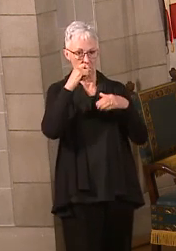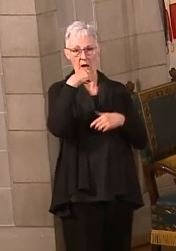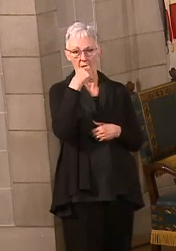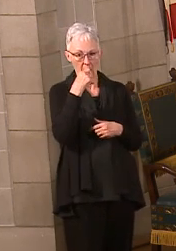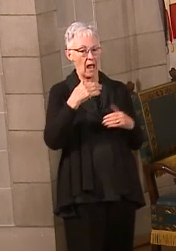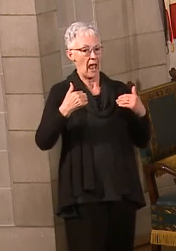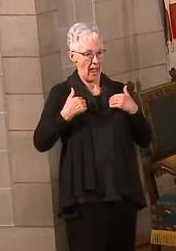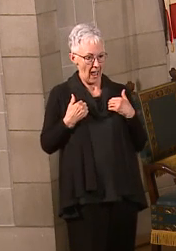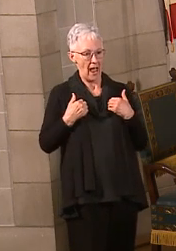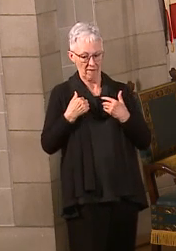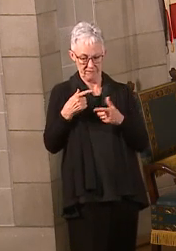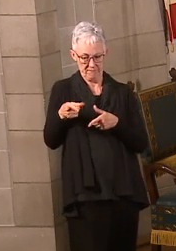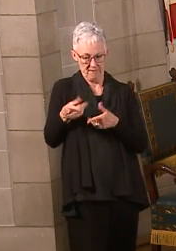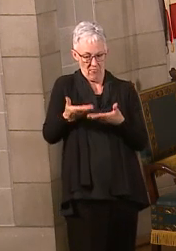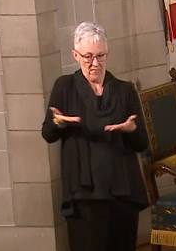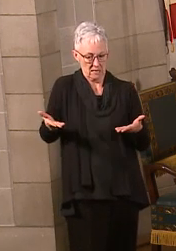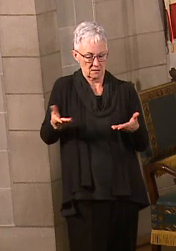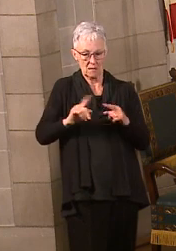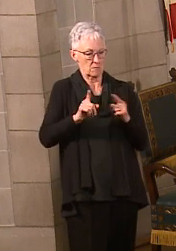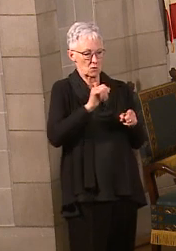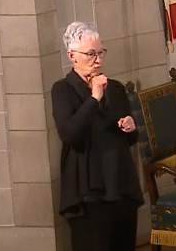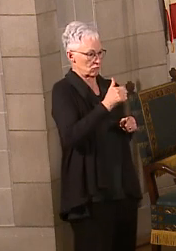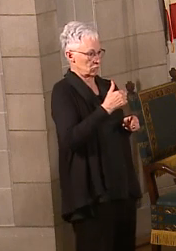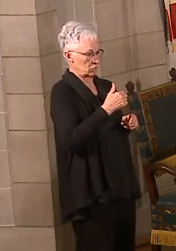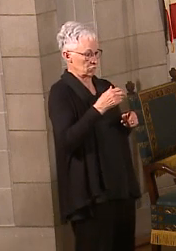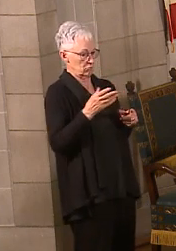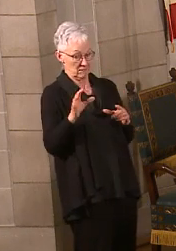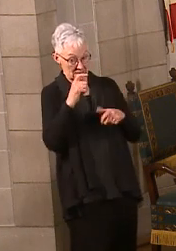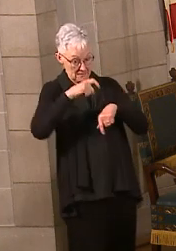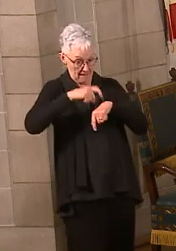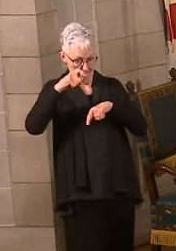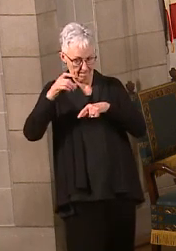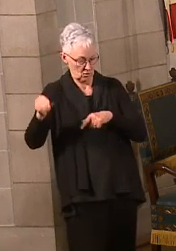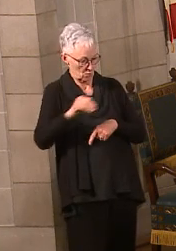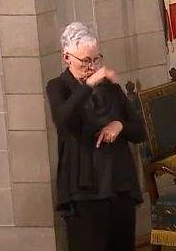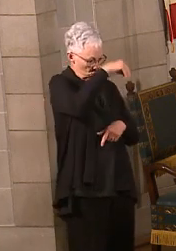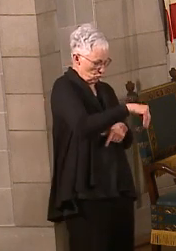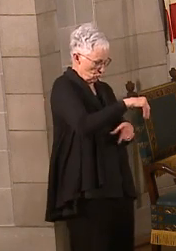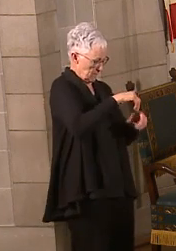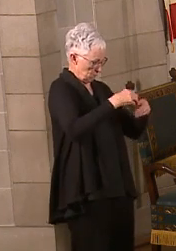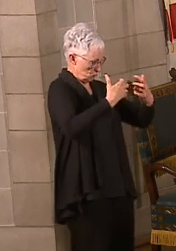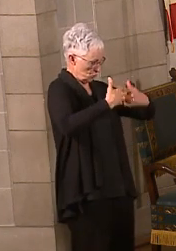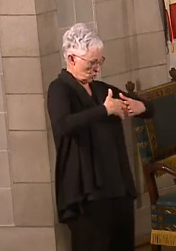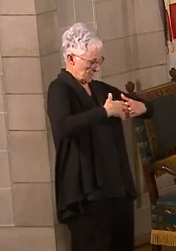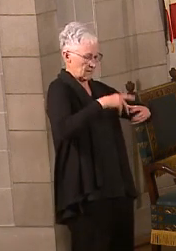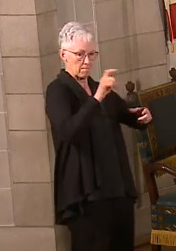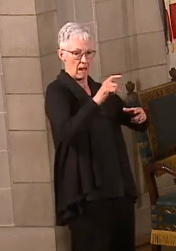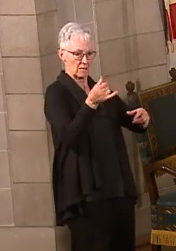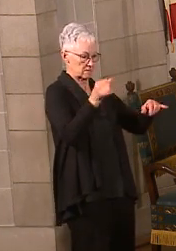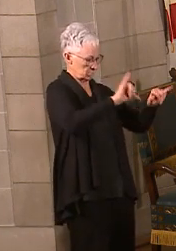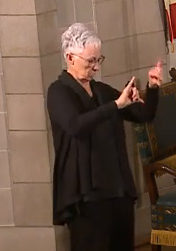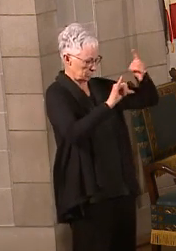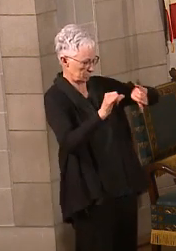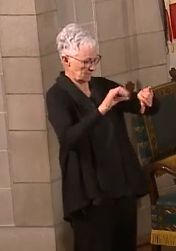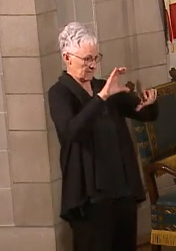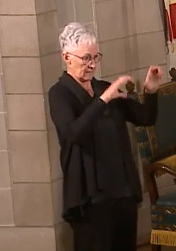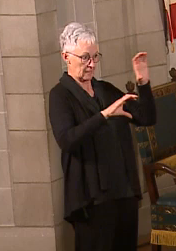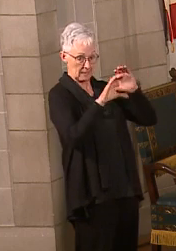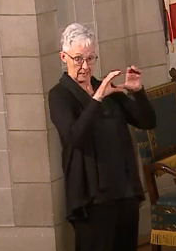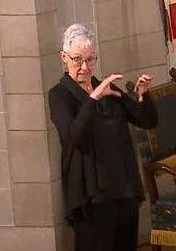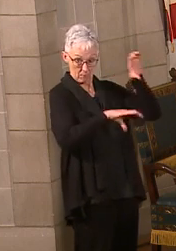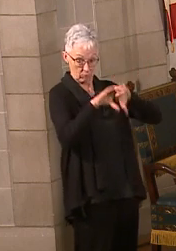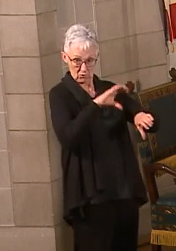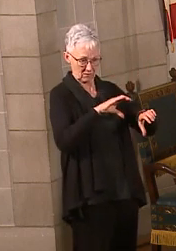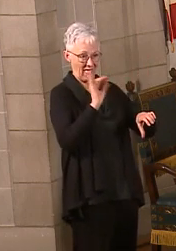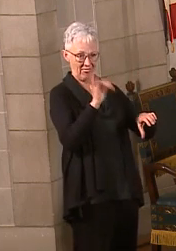limiting factor we got right now. I've been on the phone all week with vendors who sell those reagents and working with them to be able to supply us so that we can expand the amount of